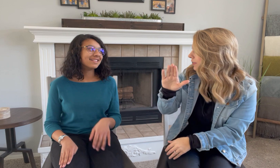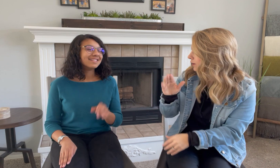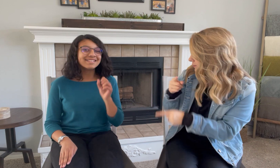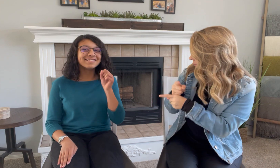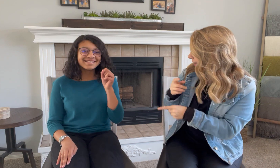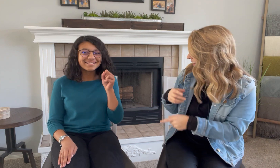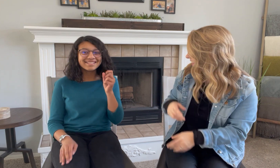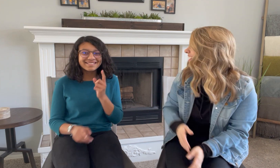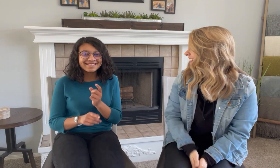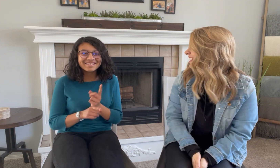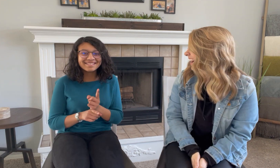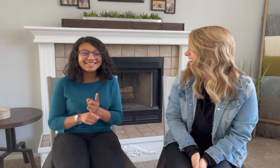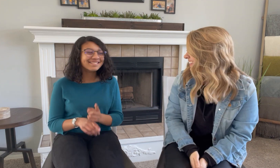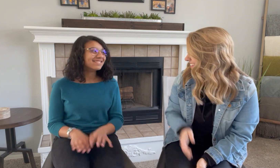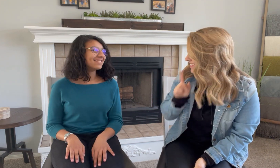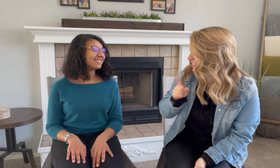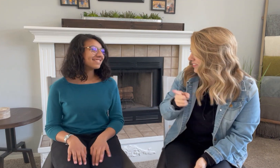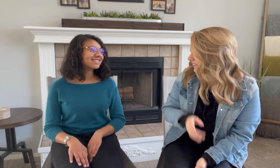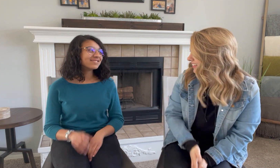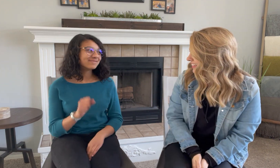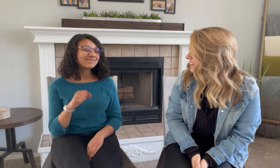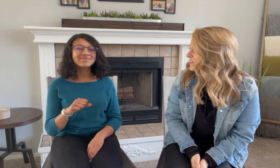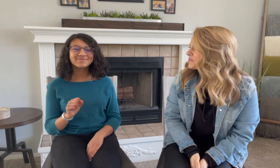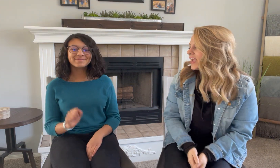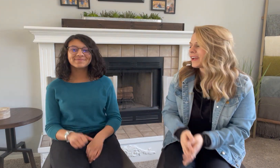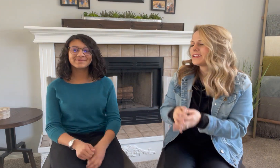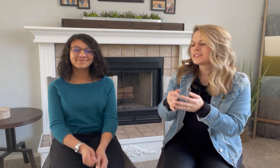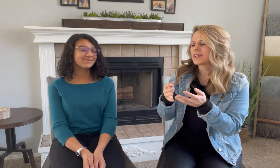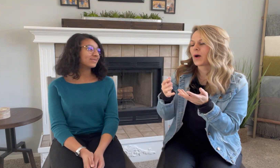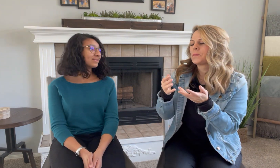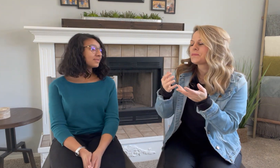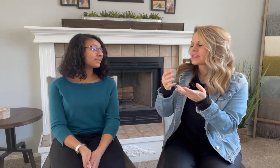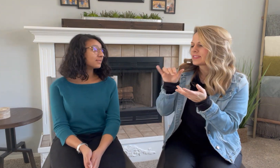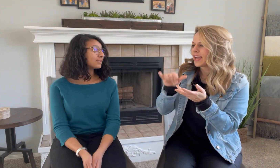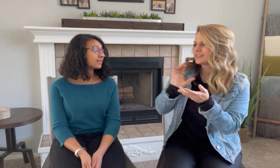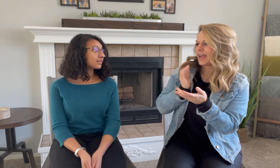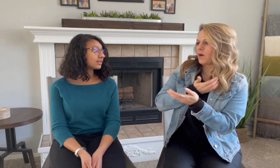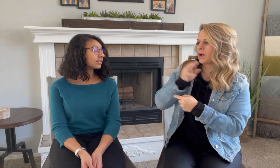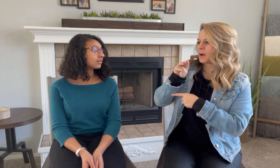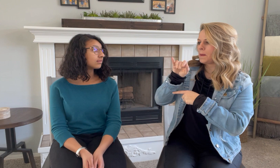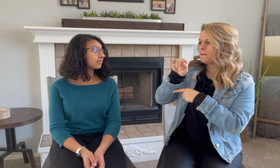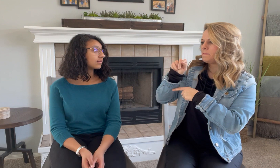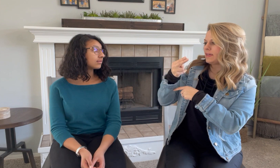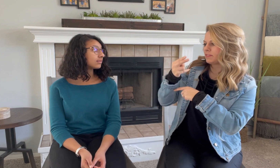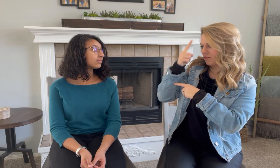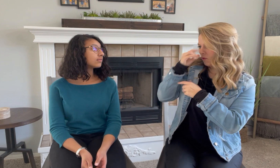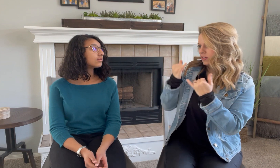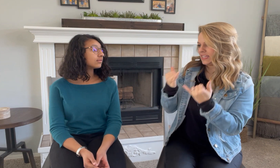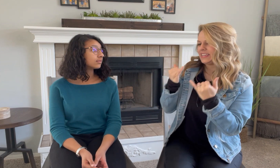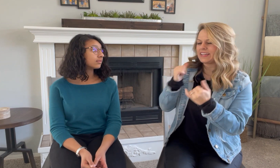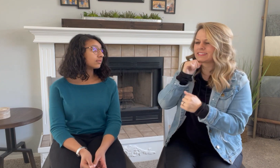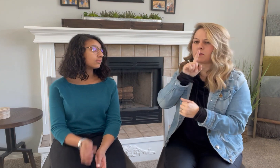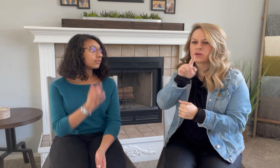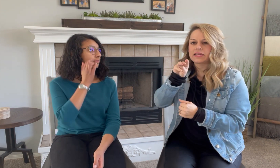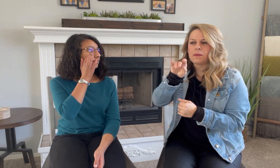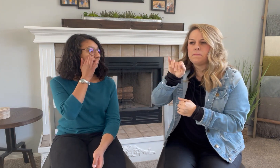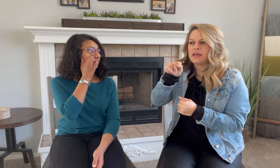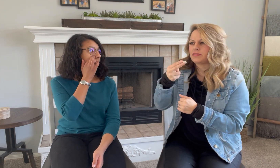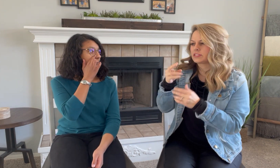theirs, right? Yeah, is it true? Yeah, so that's our myth for today. It's not really a myth, it's